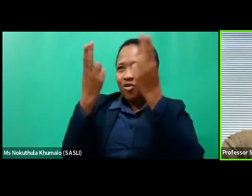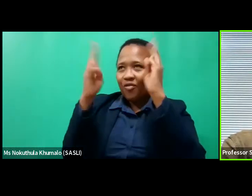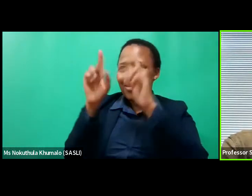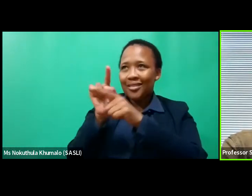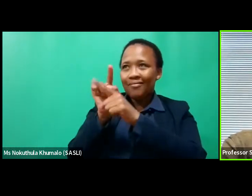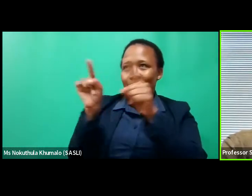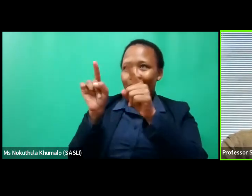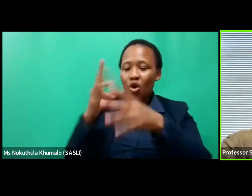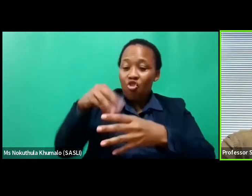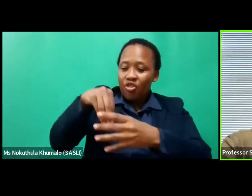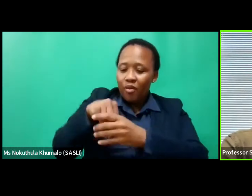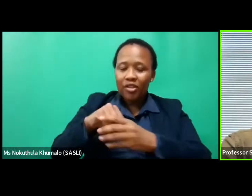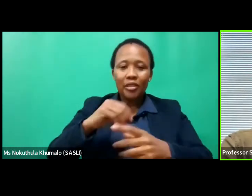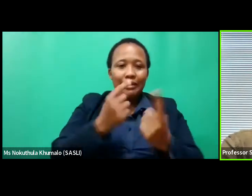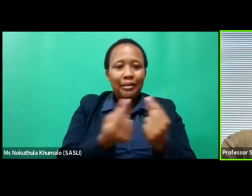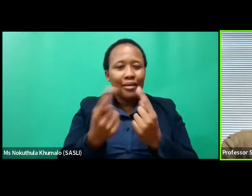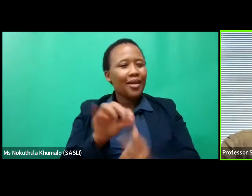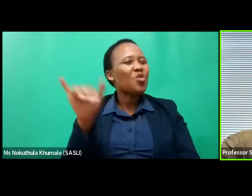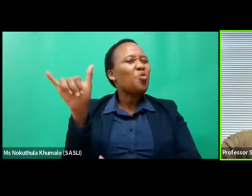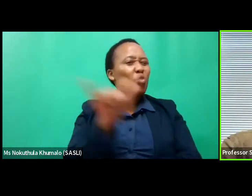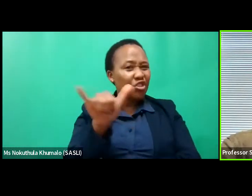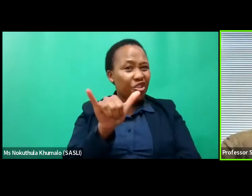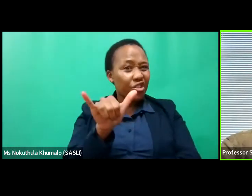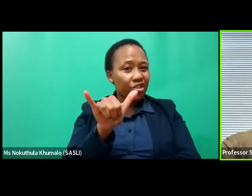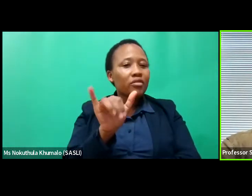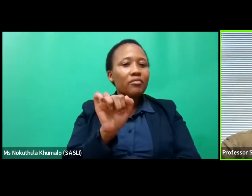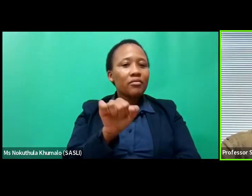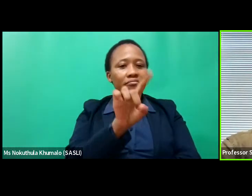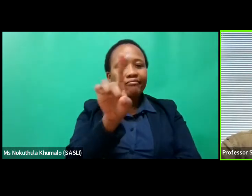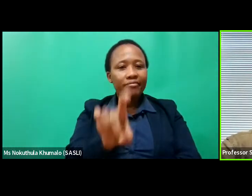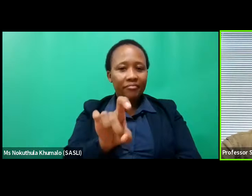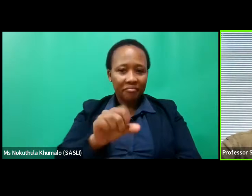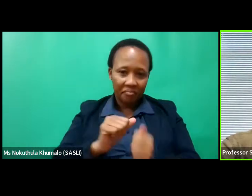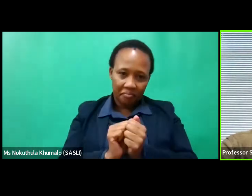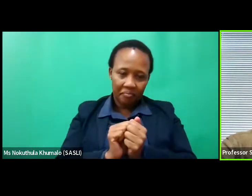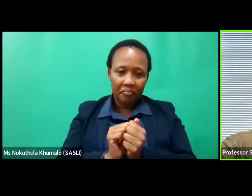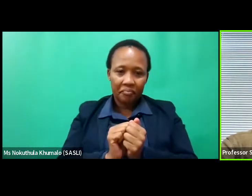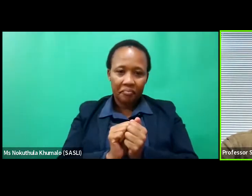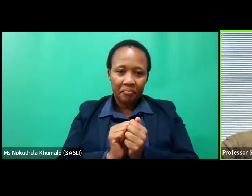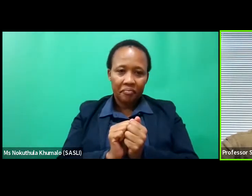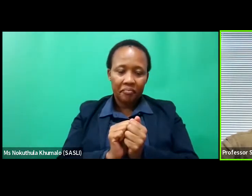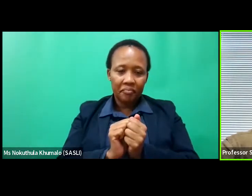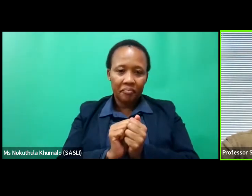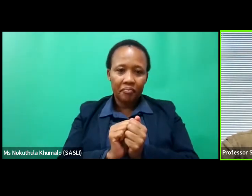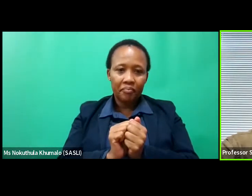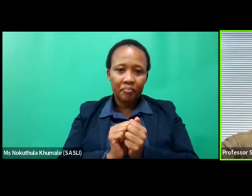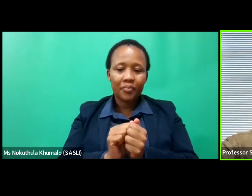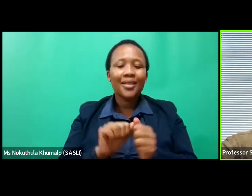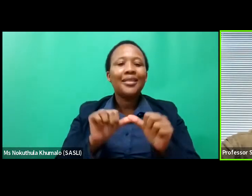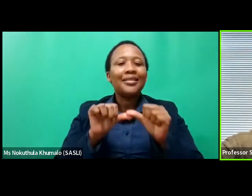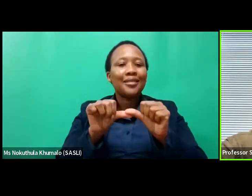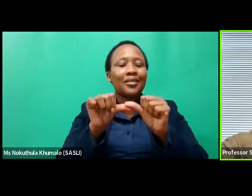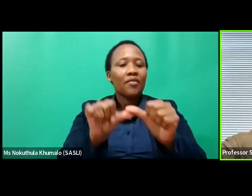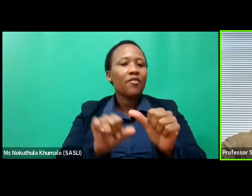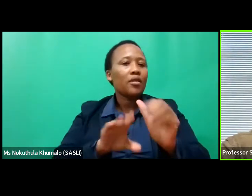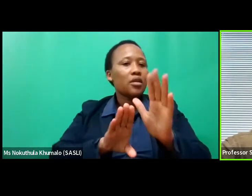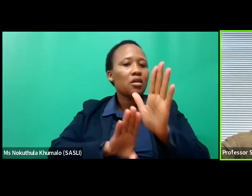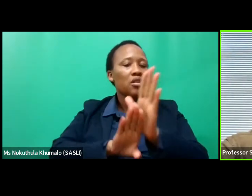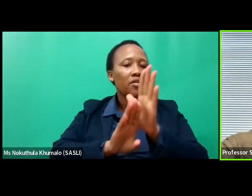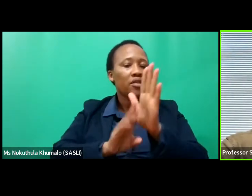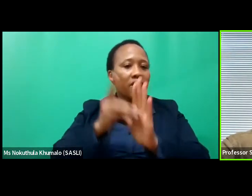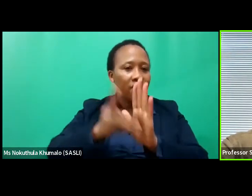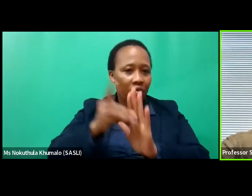make? So long-term sustainable development, as opposed to short-term economic